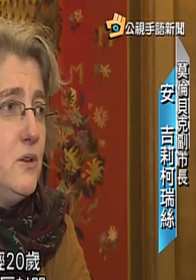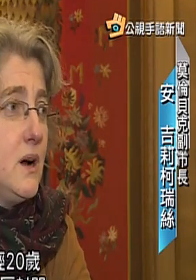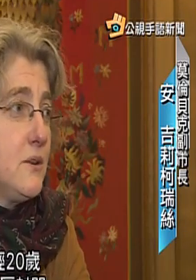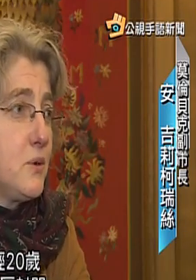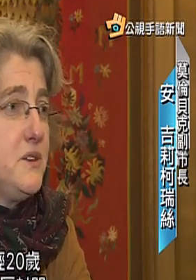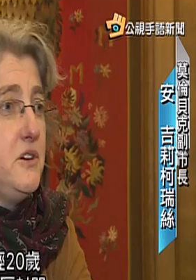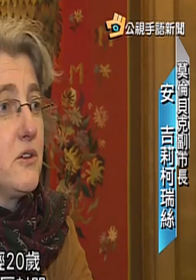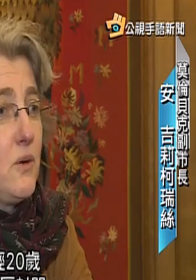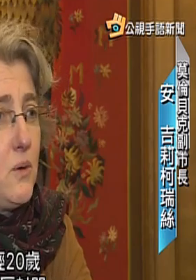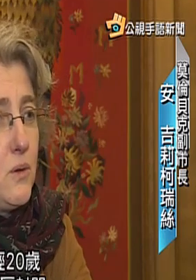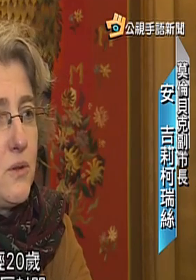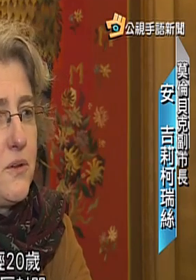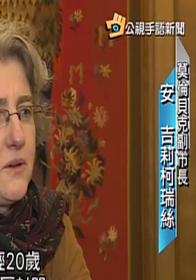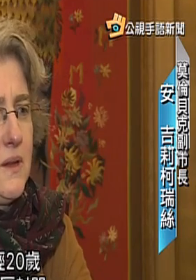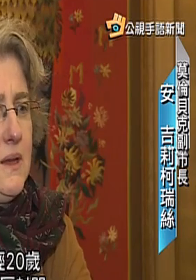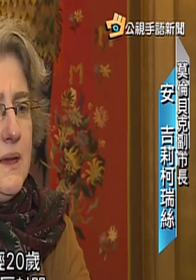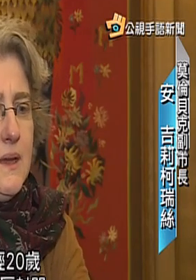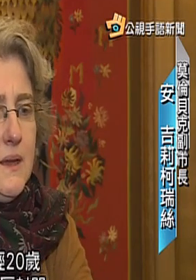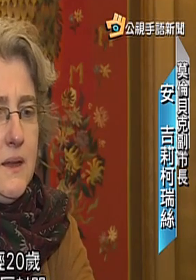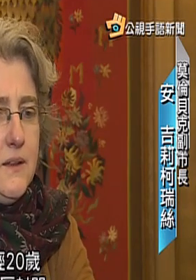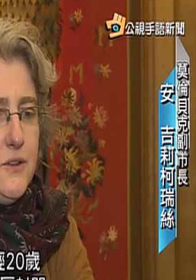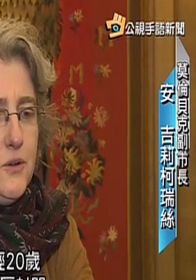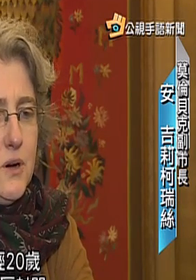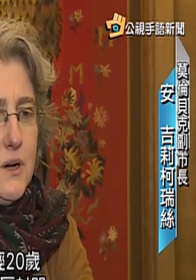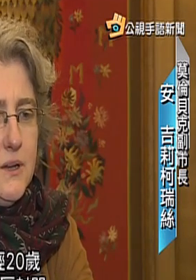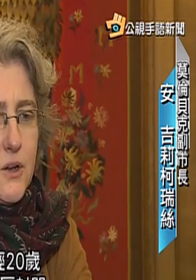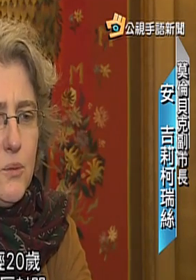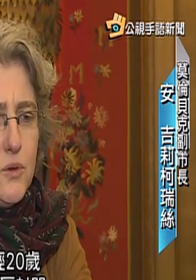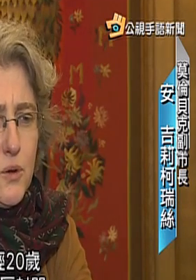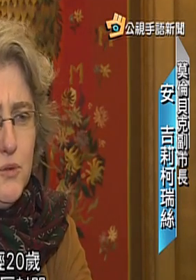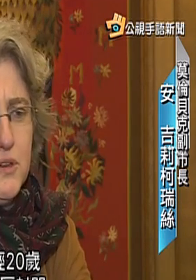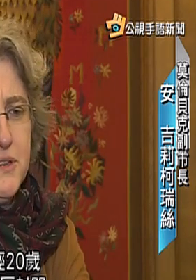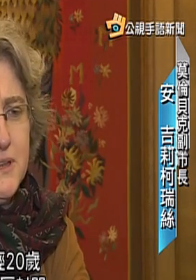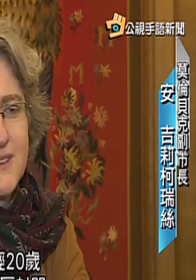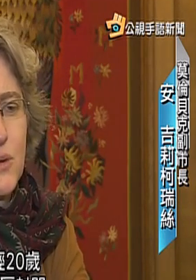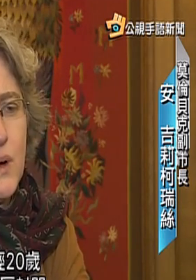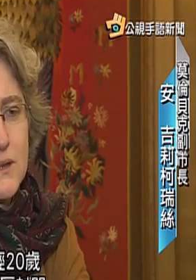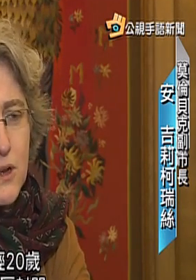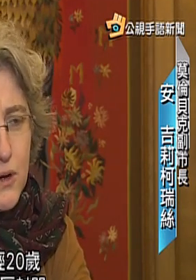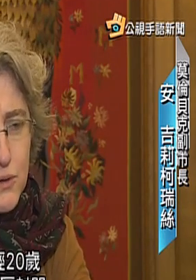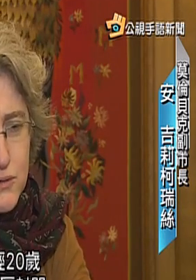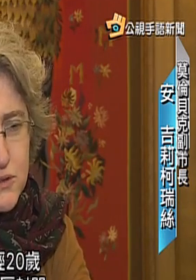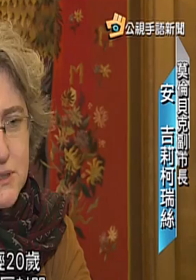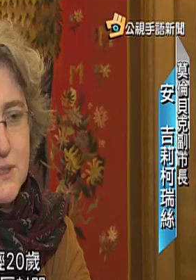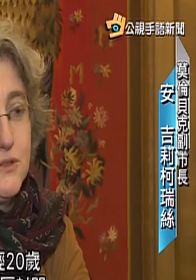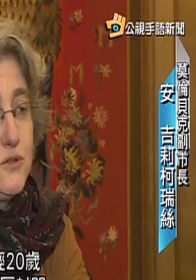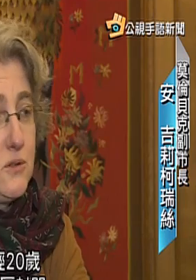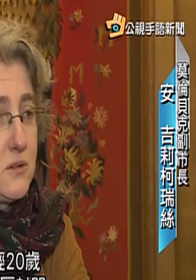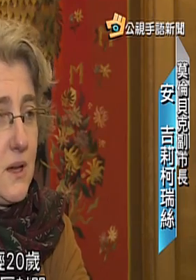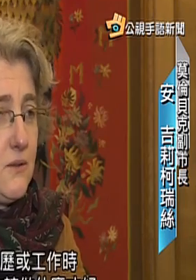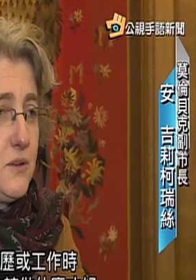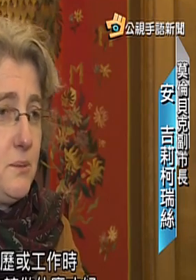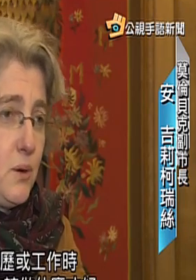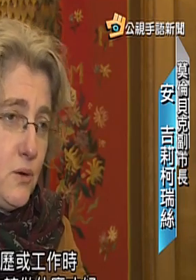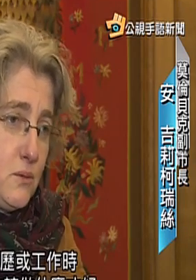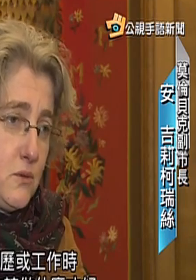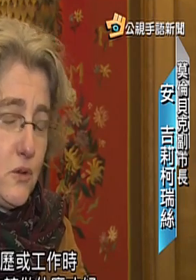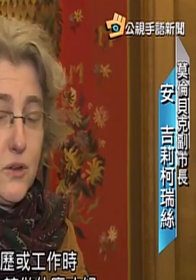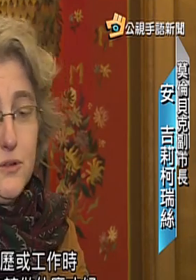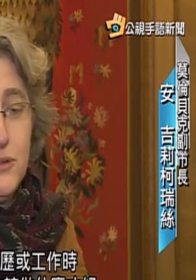are 20 years old, that you are in a community that's quite closed, that you don't have a diploma or that you